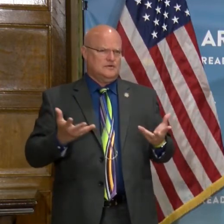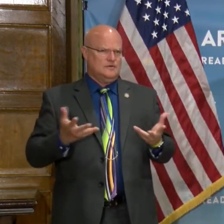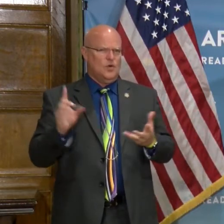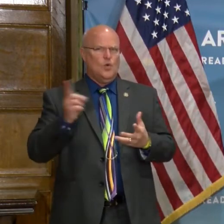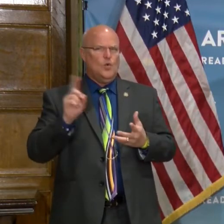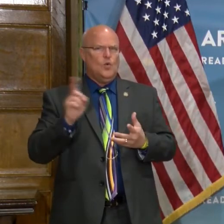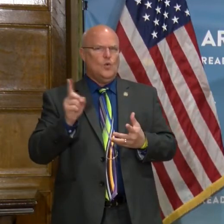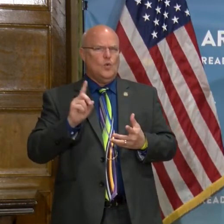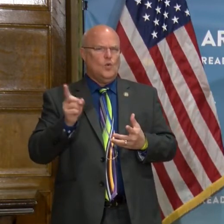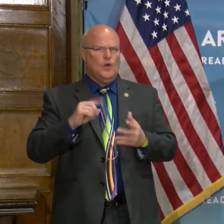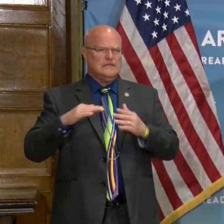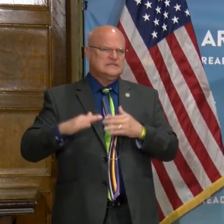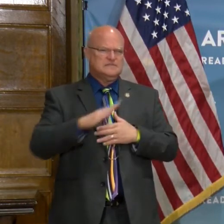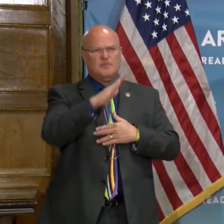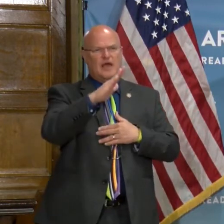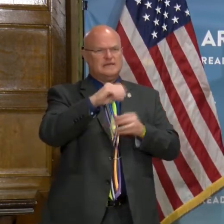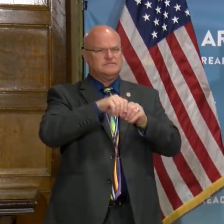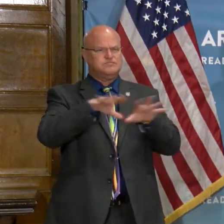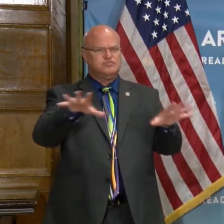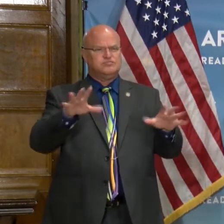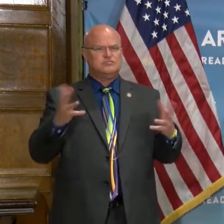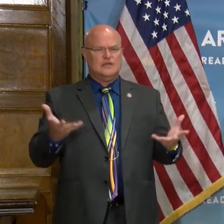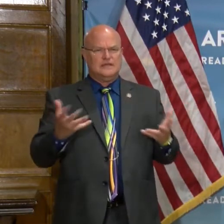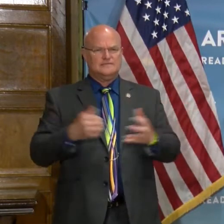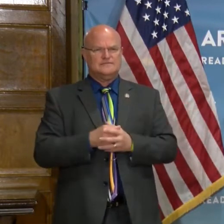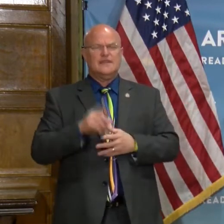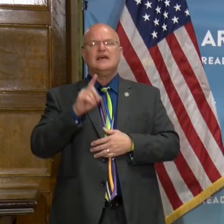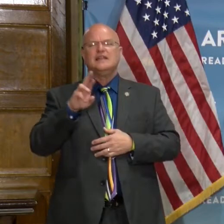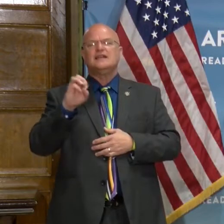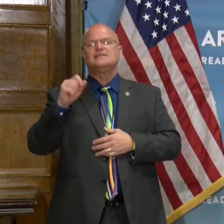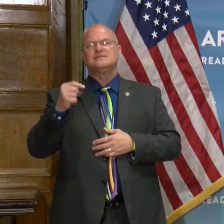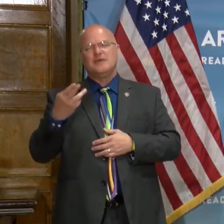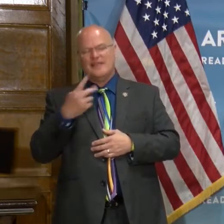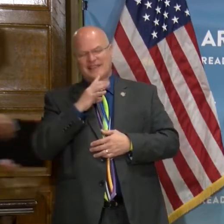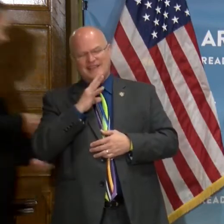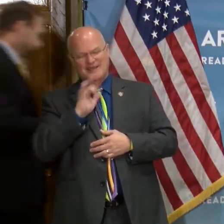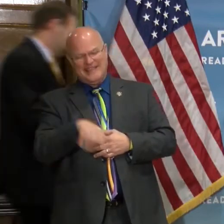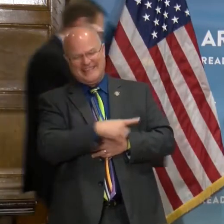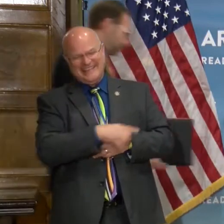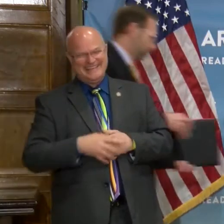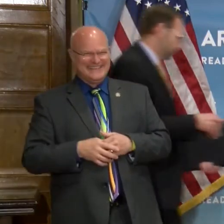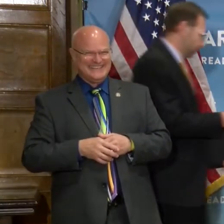Where does it go from spike to outbreak? Dr. Smith, I'll let you tackle that.